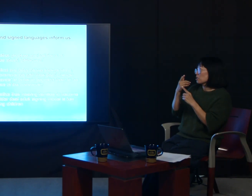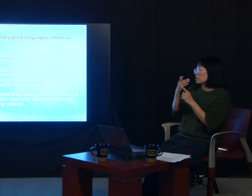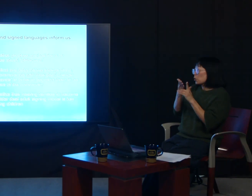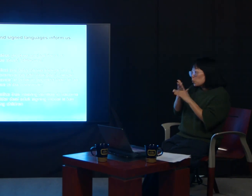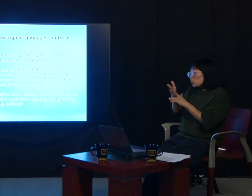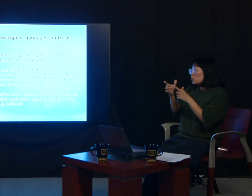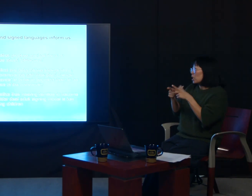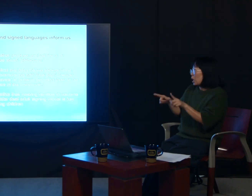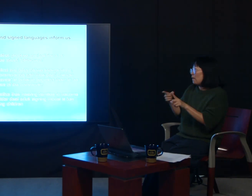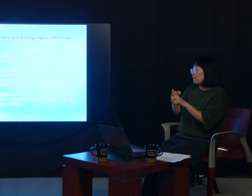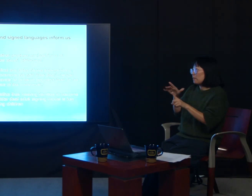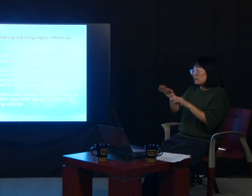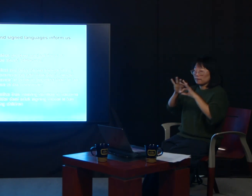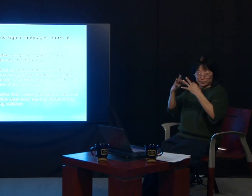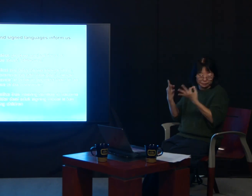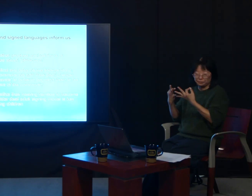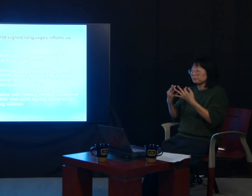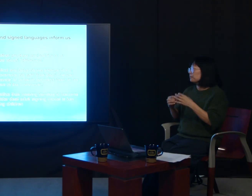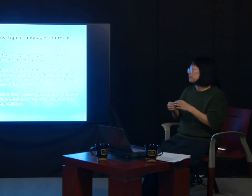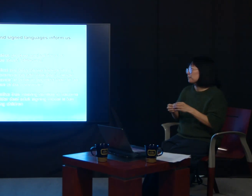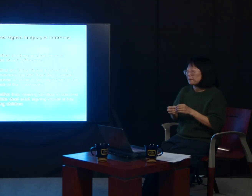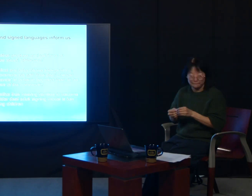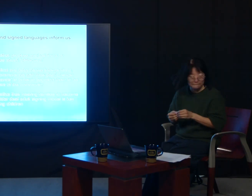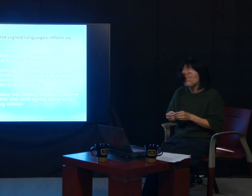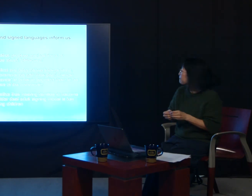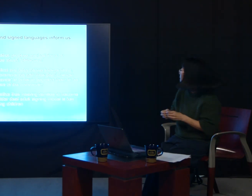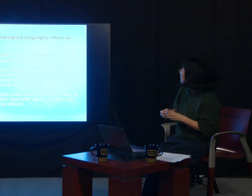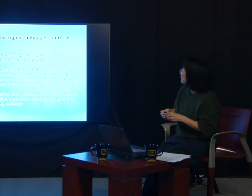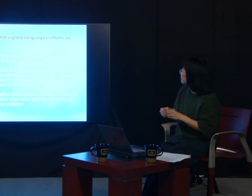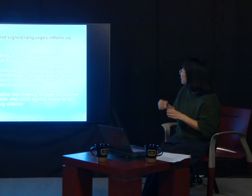knowledge through language from the family.